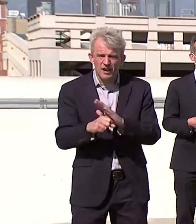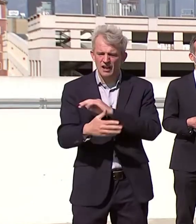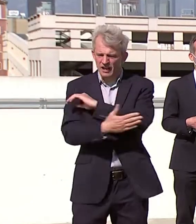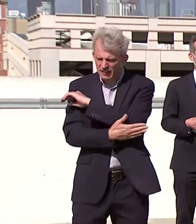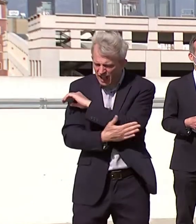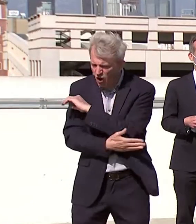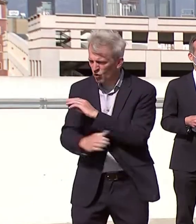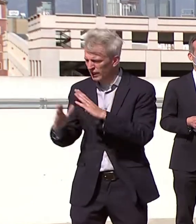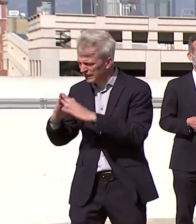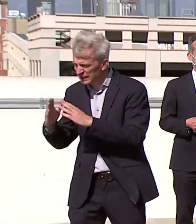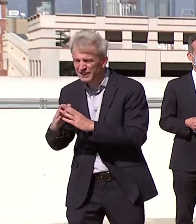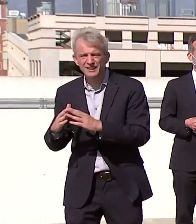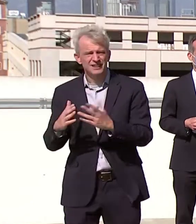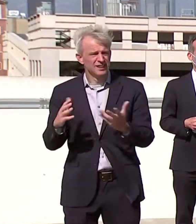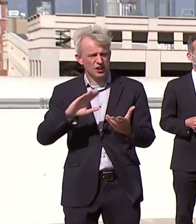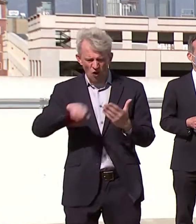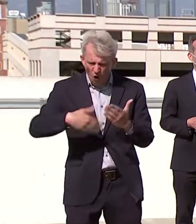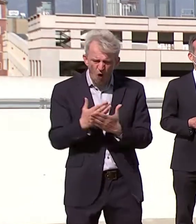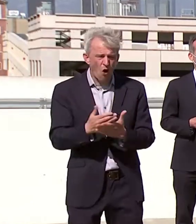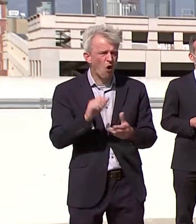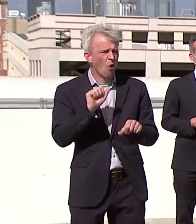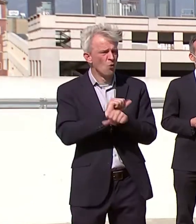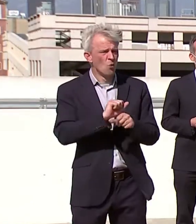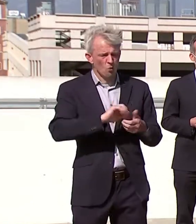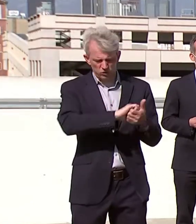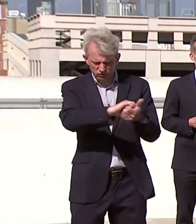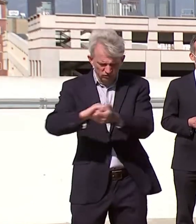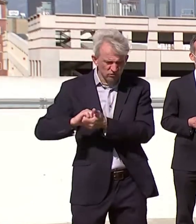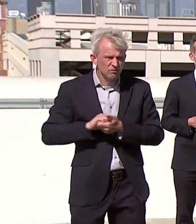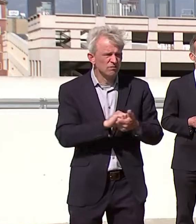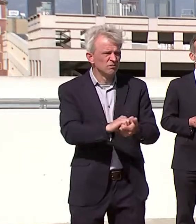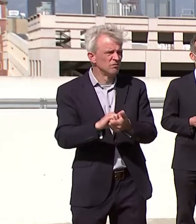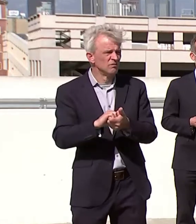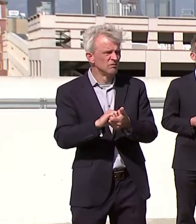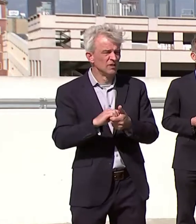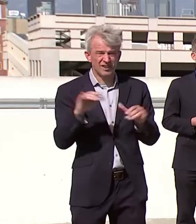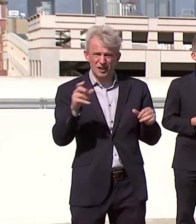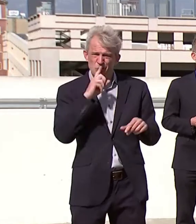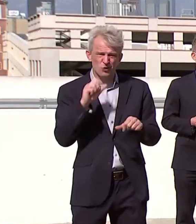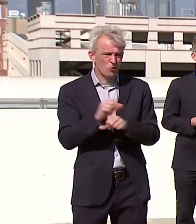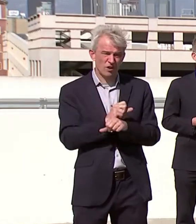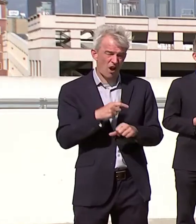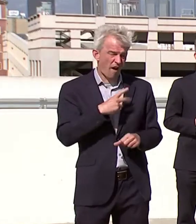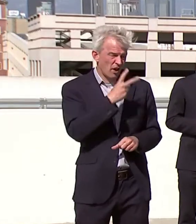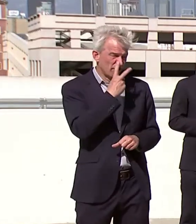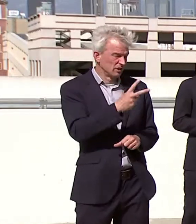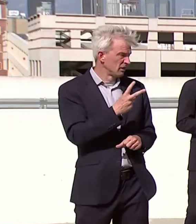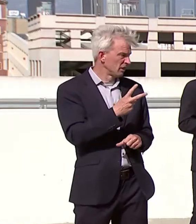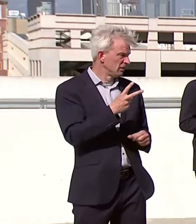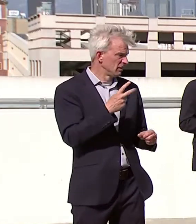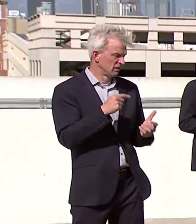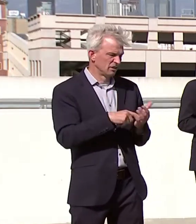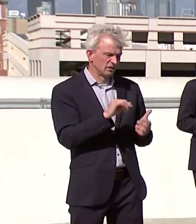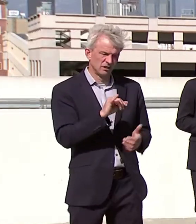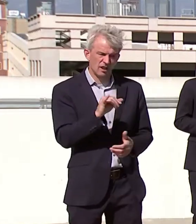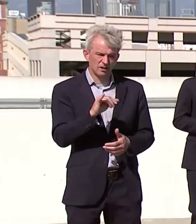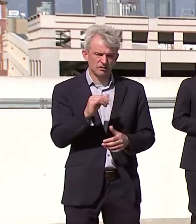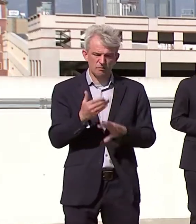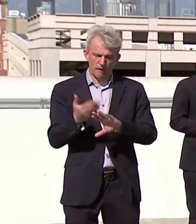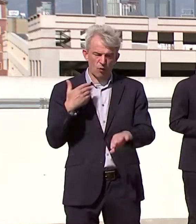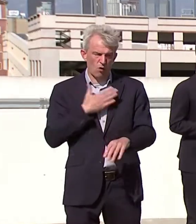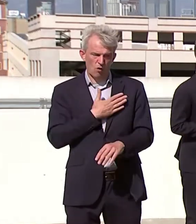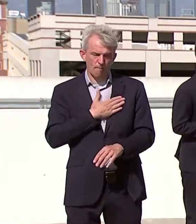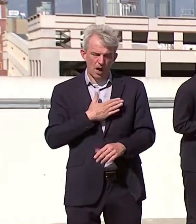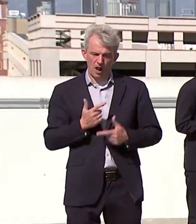city are working collaboratively in a seamless way, like, quite frankly, Mayor, I've never seen before in my lifetime. I want to